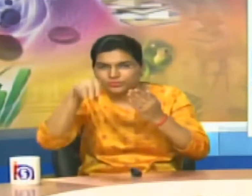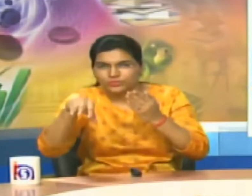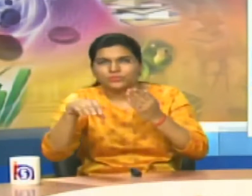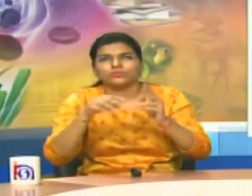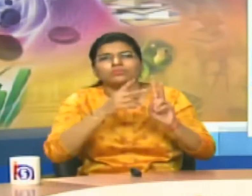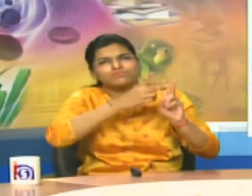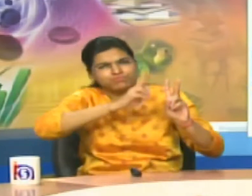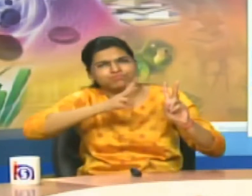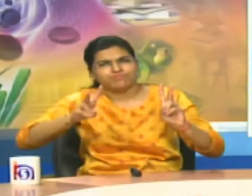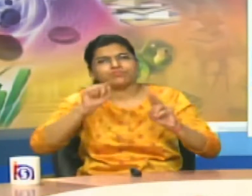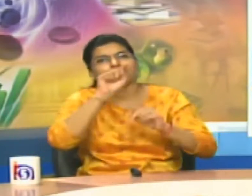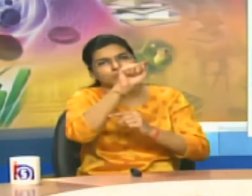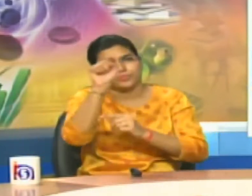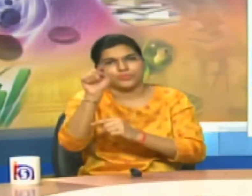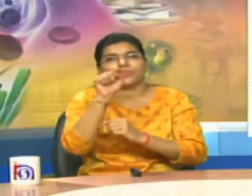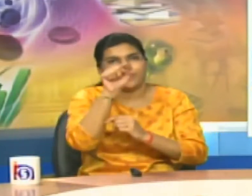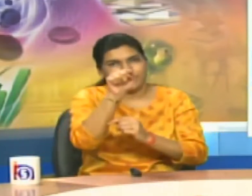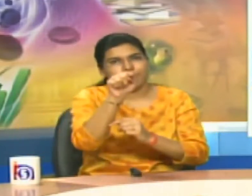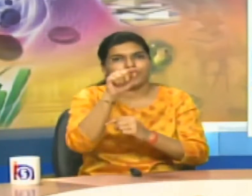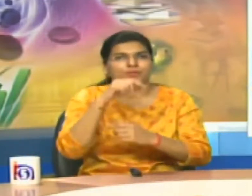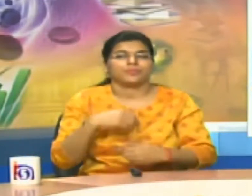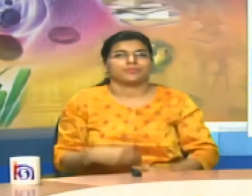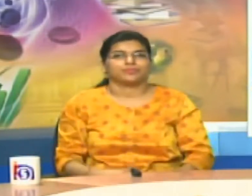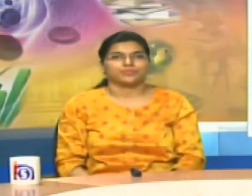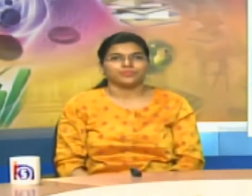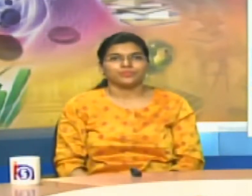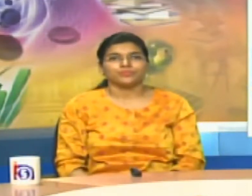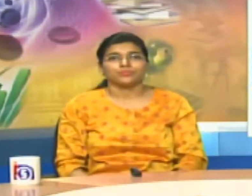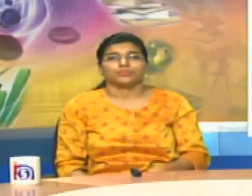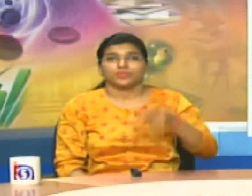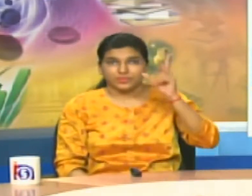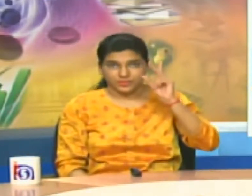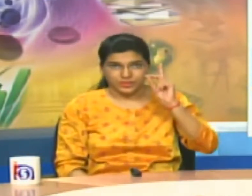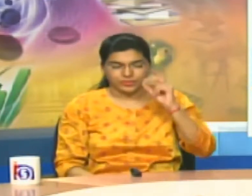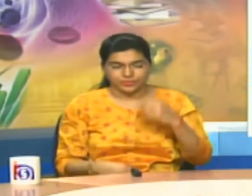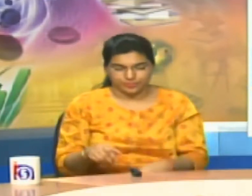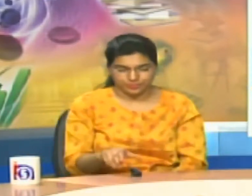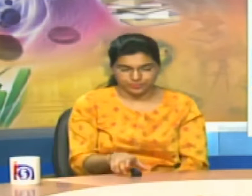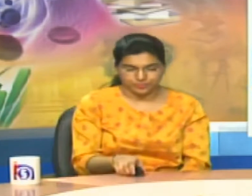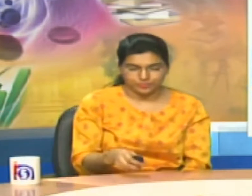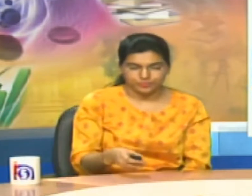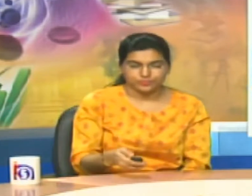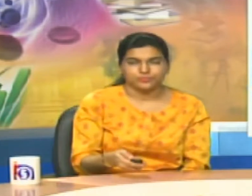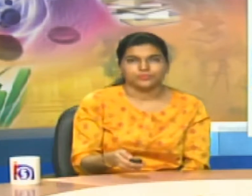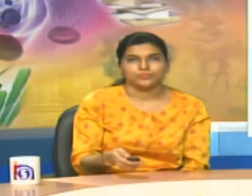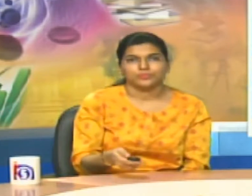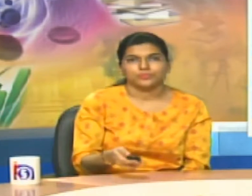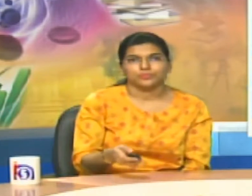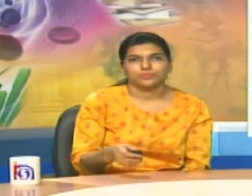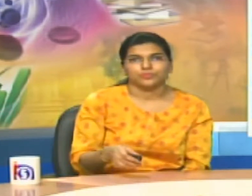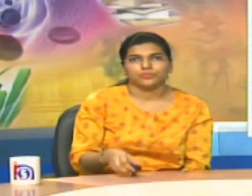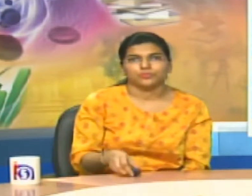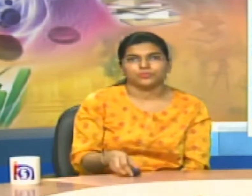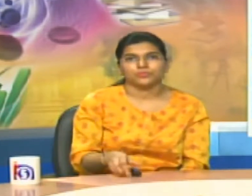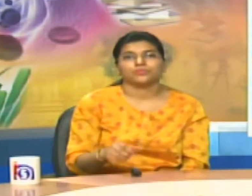and paste also. So there are different options given there. The second is